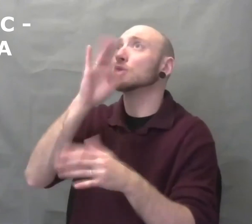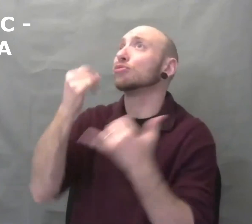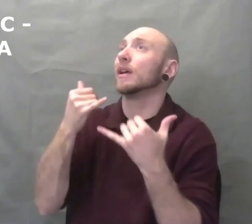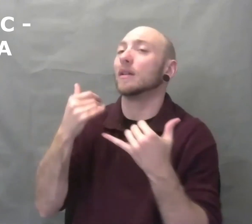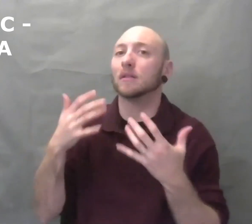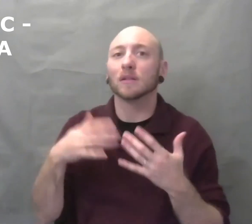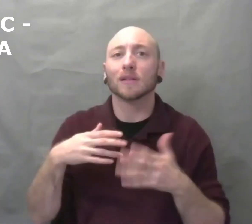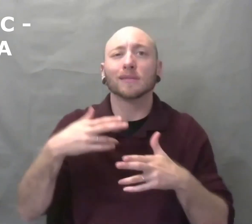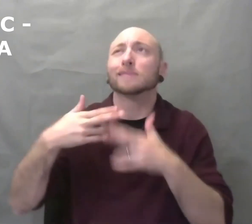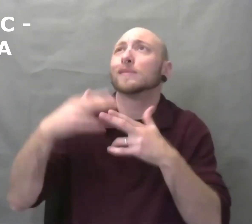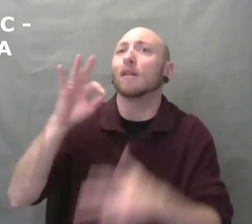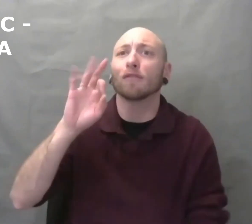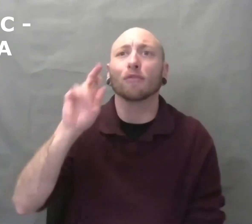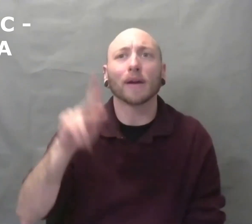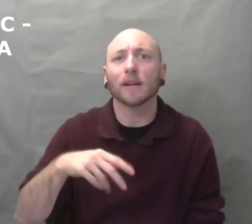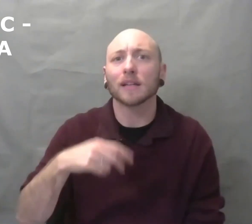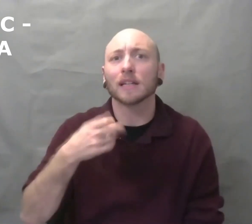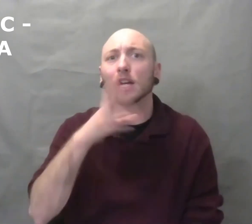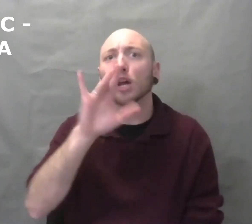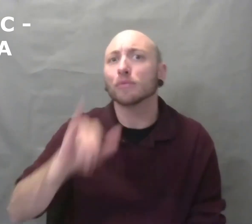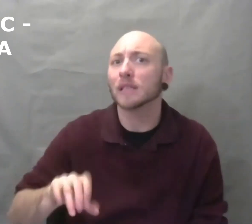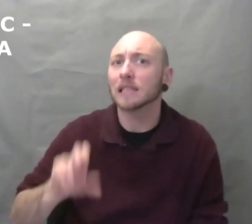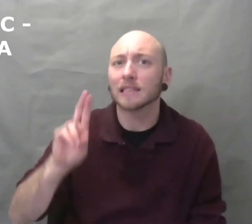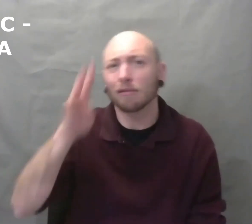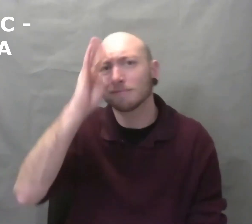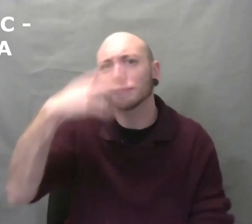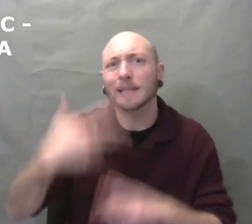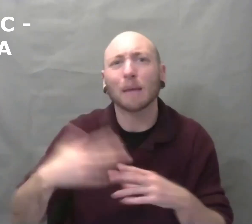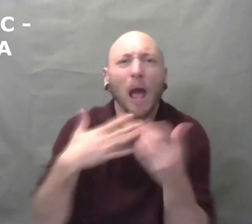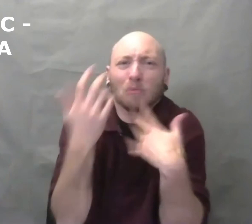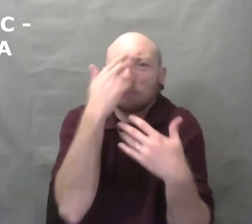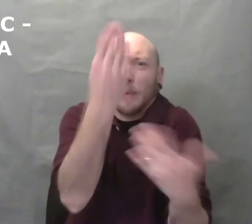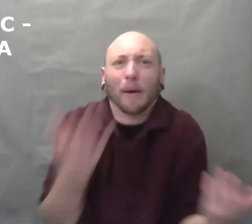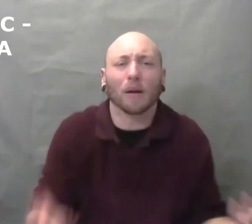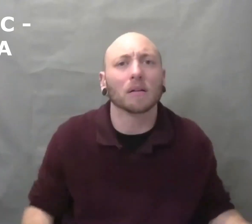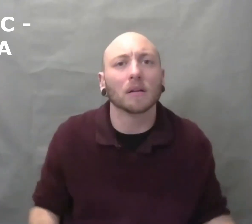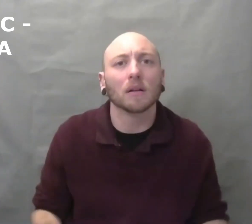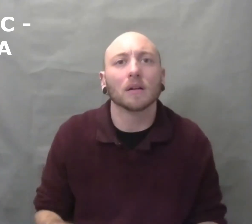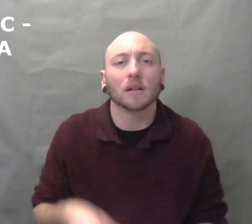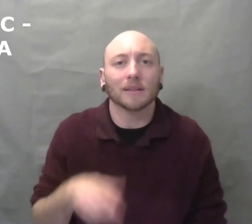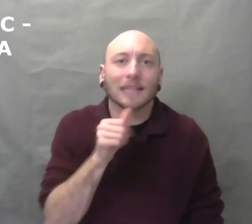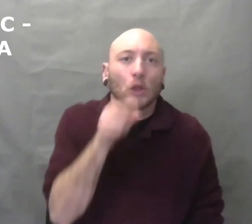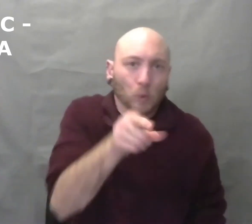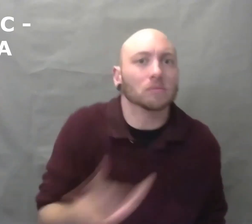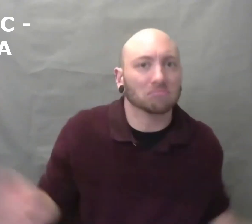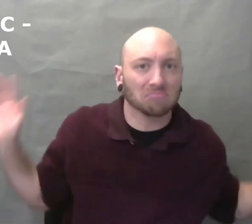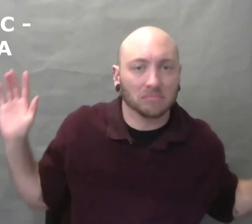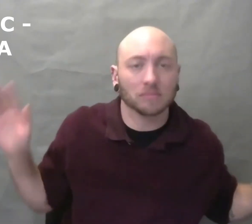call him Henry, call him Sarah, call it Christina. It doesn't matter what your God is as long as you're not God. But please, in the morning, thank you at night. Keep it